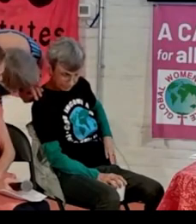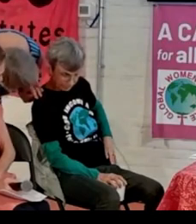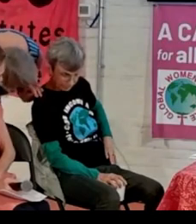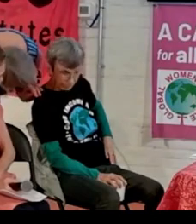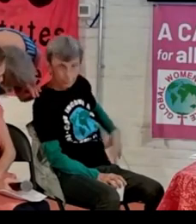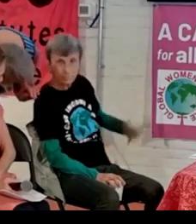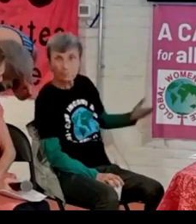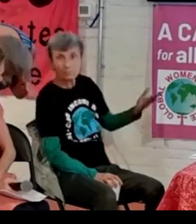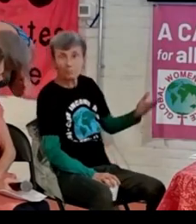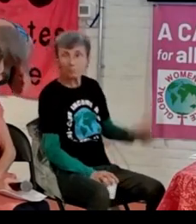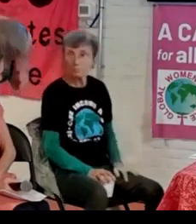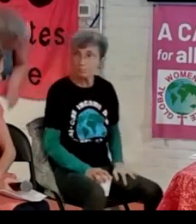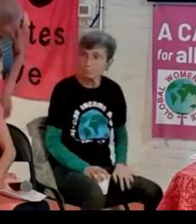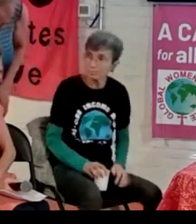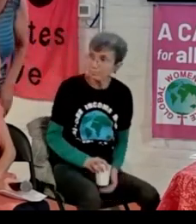Mute myself.